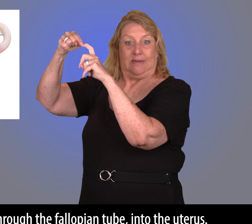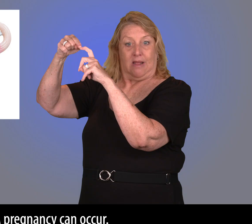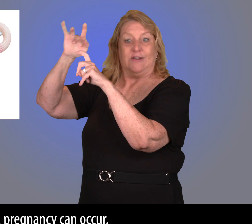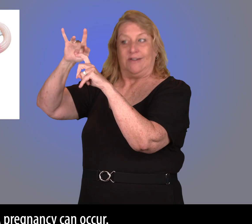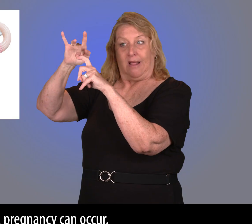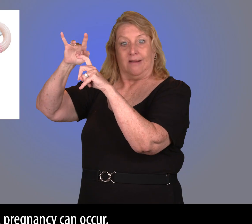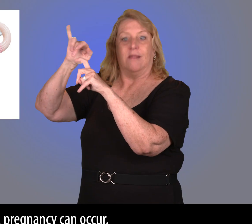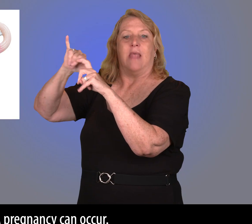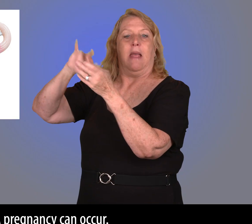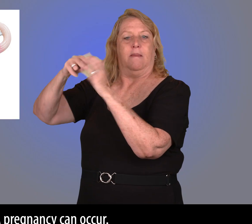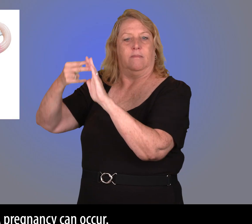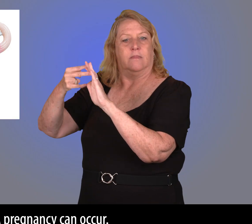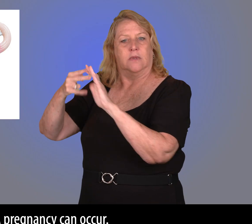A pregnancy can occur.